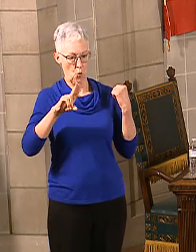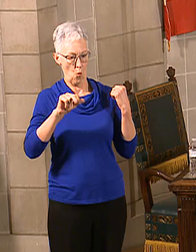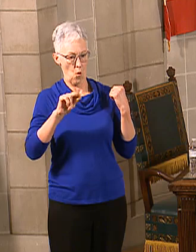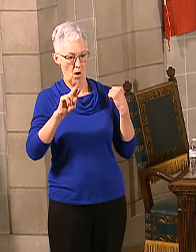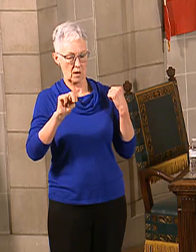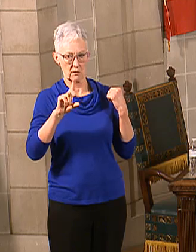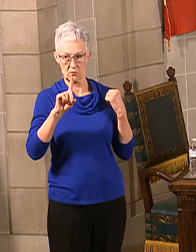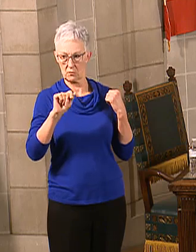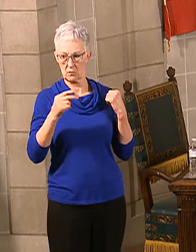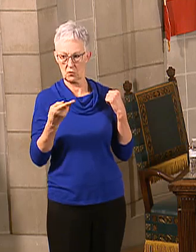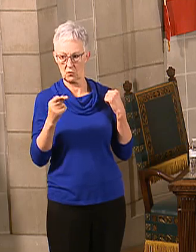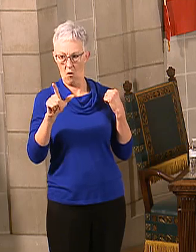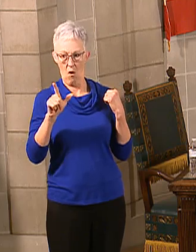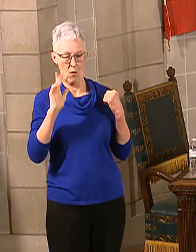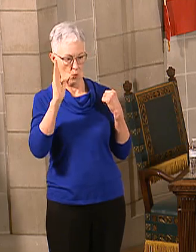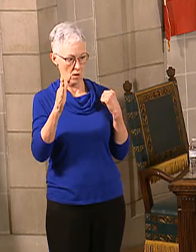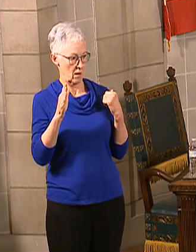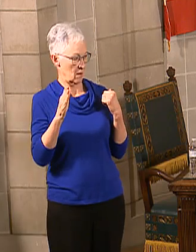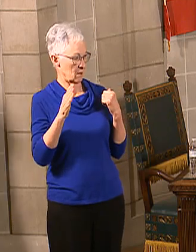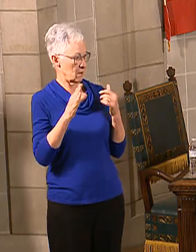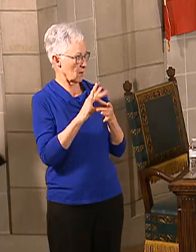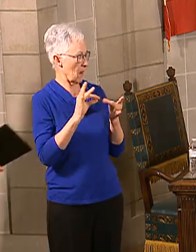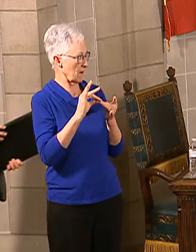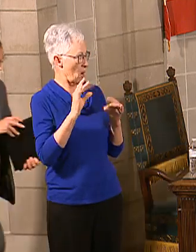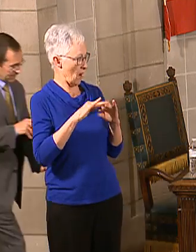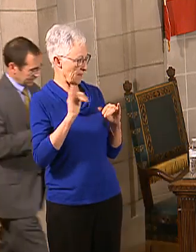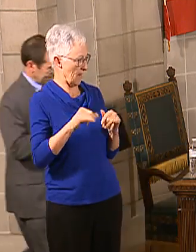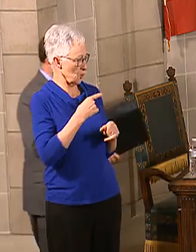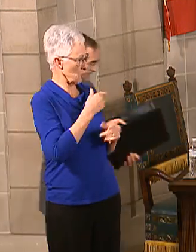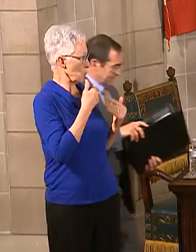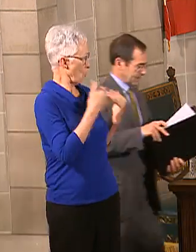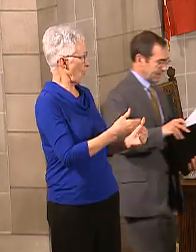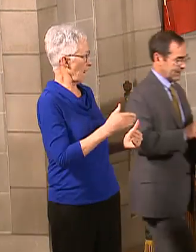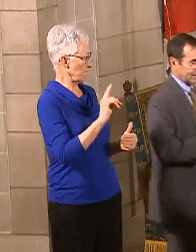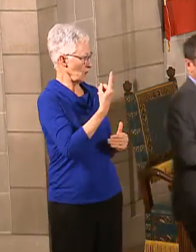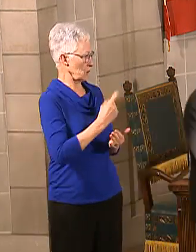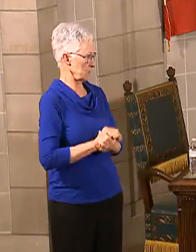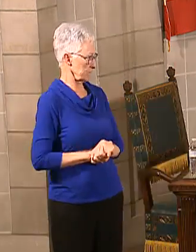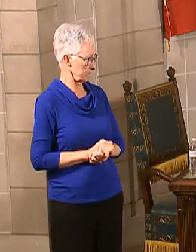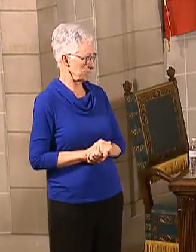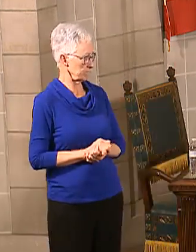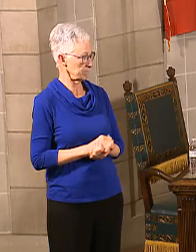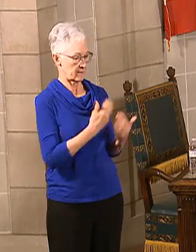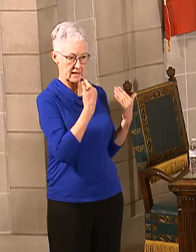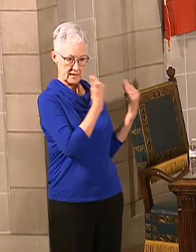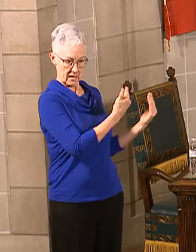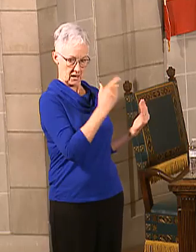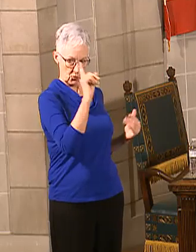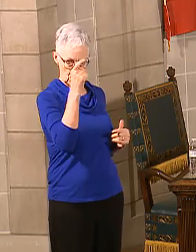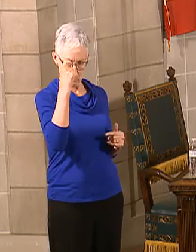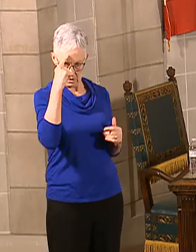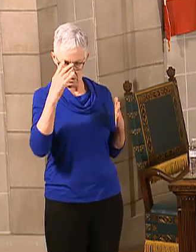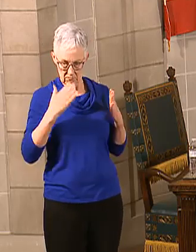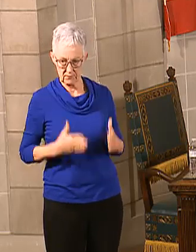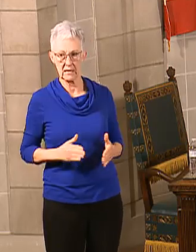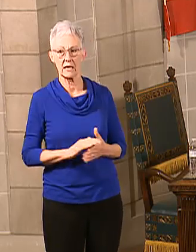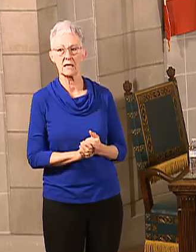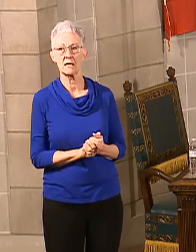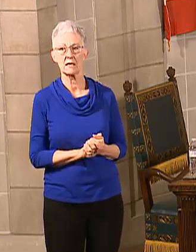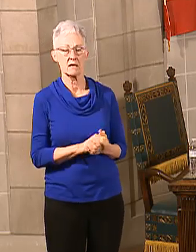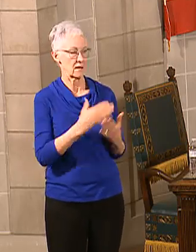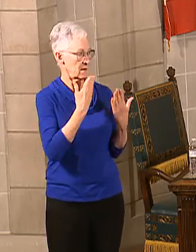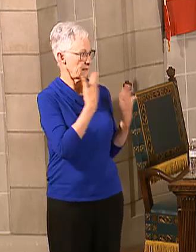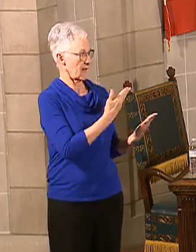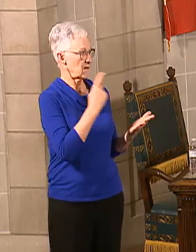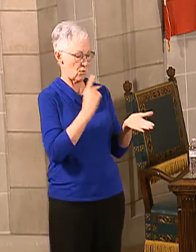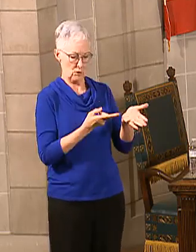take it back. I'm going to go ahead and have you come up and talk about that right now. So come on, Director Quandl. Yep. Thank you, Governor, and thanks for signing that